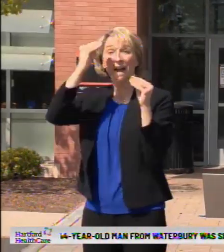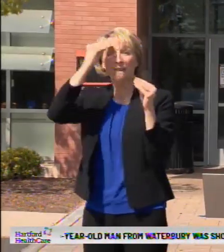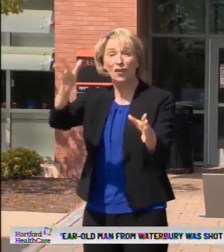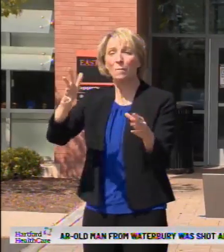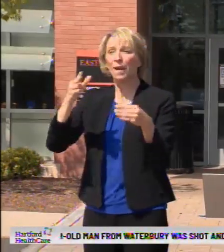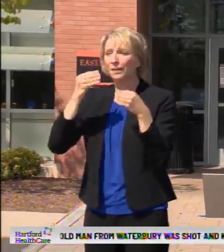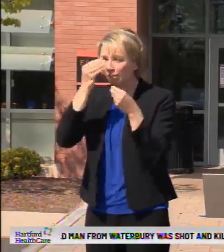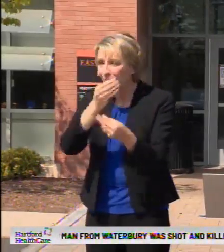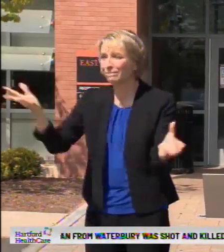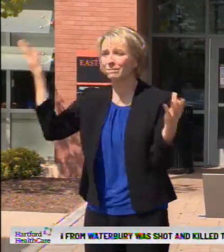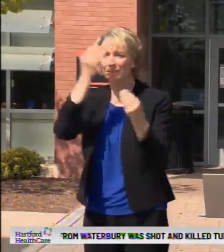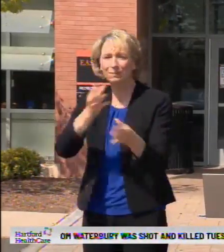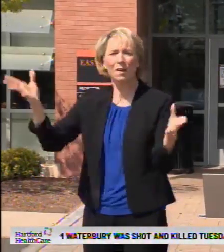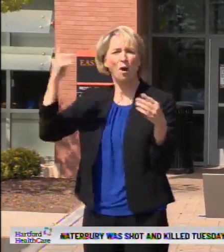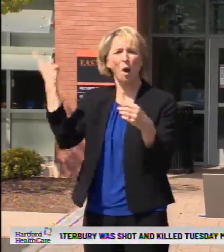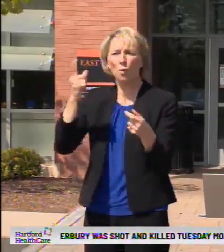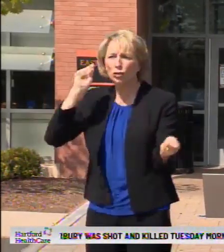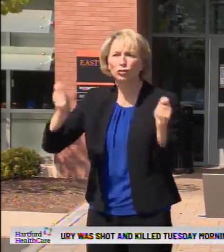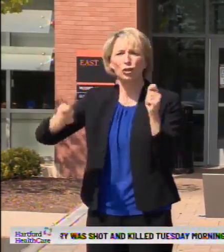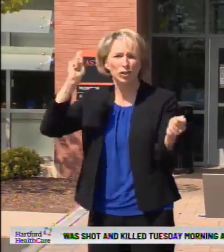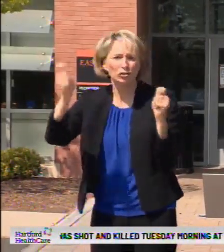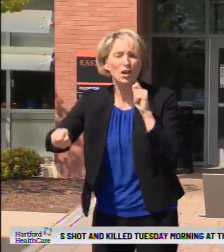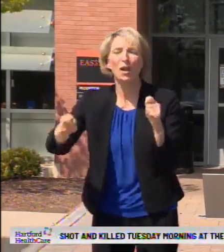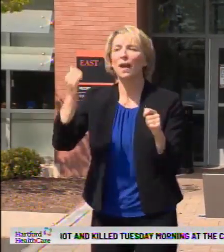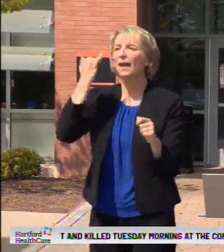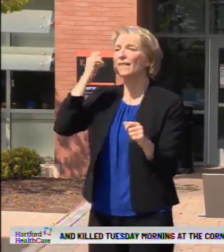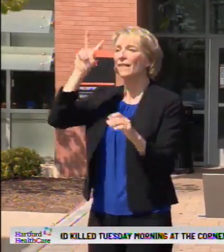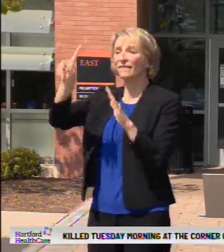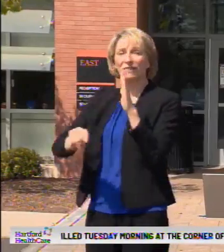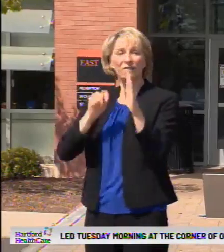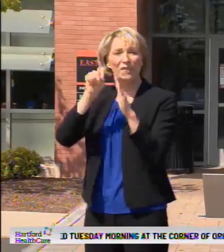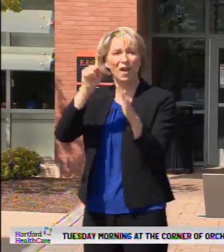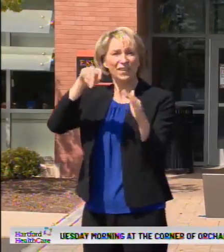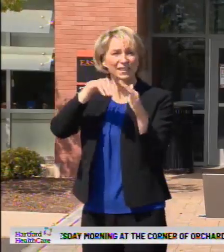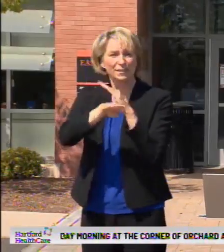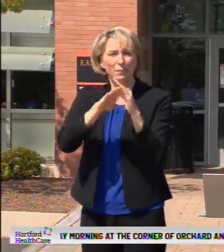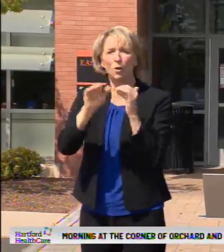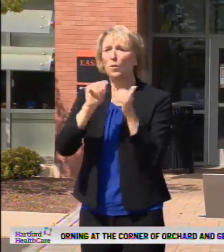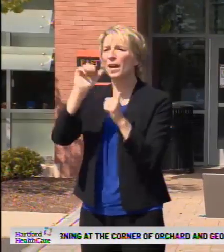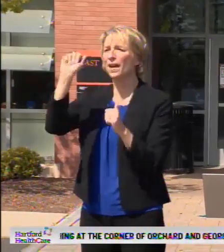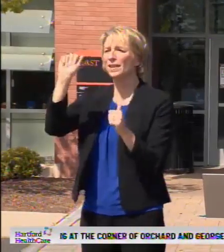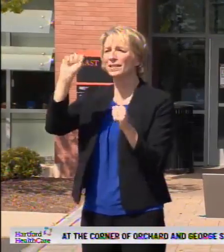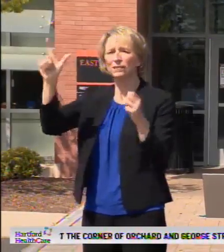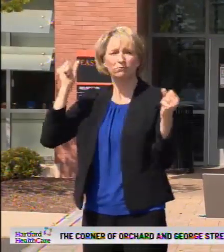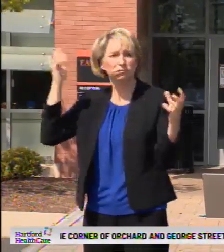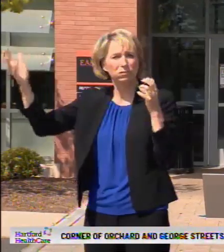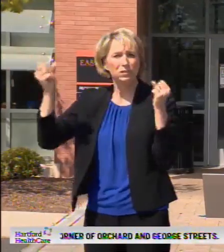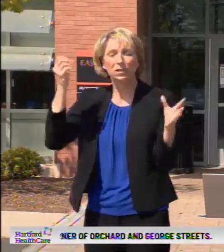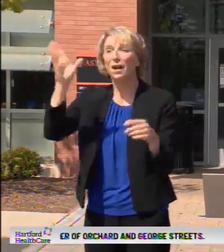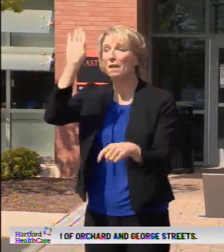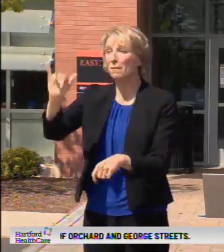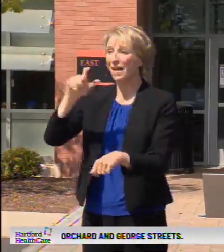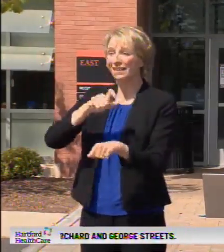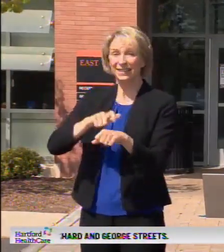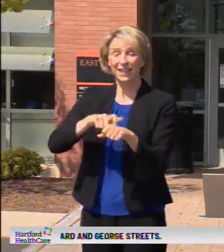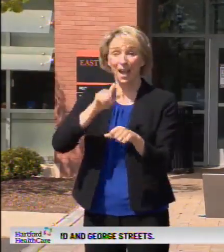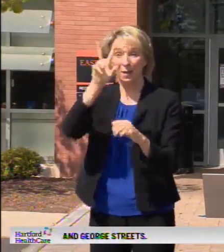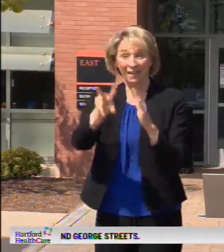you're trying to make accessible videos, make videos available in American Sign Language, by the time you get the video done, the information